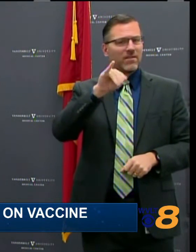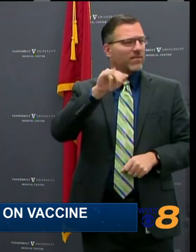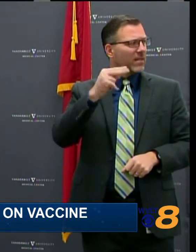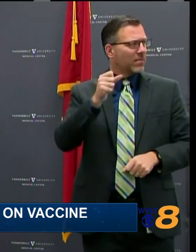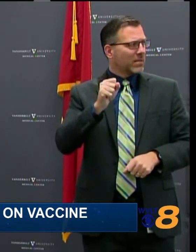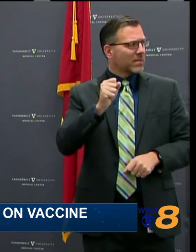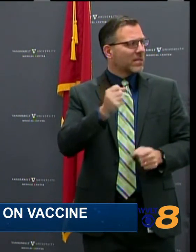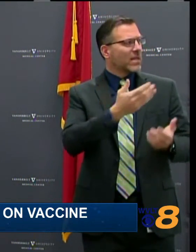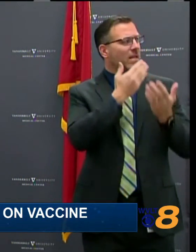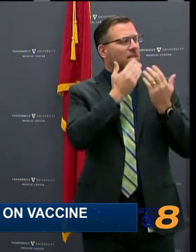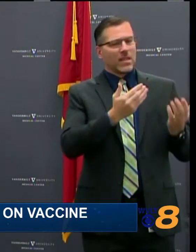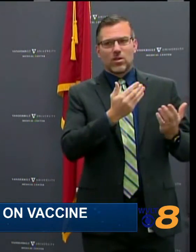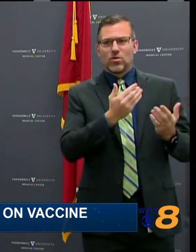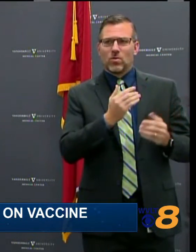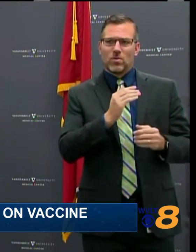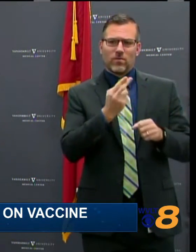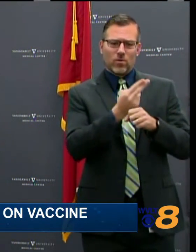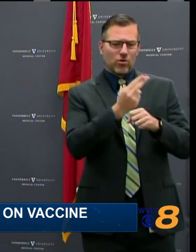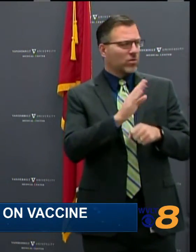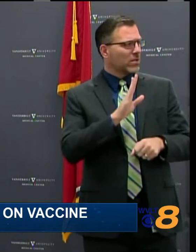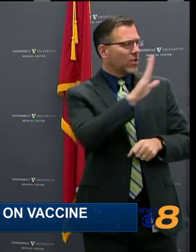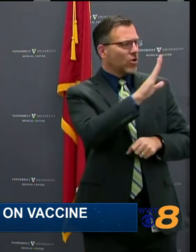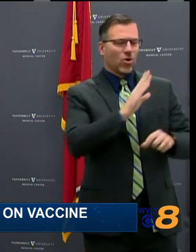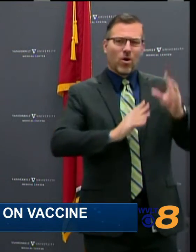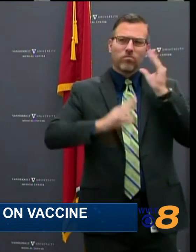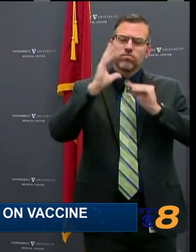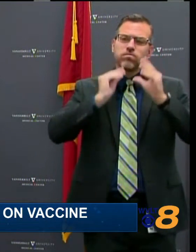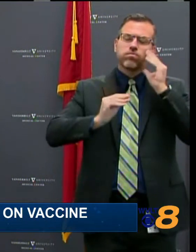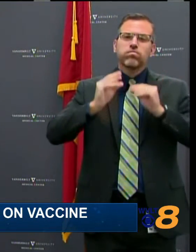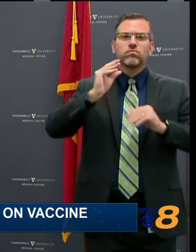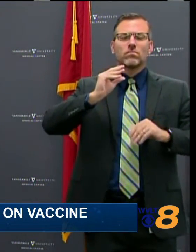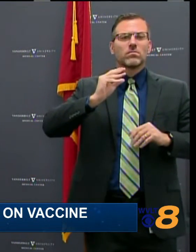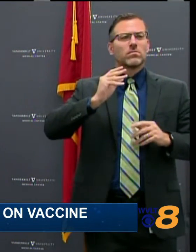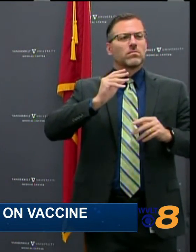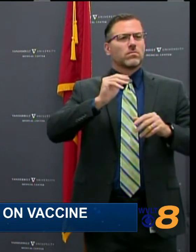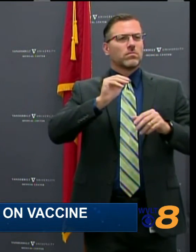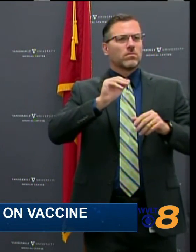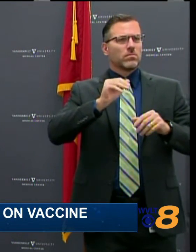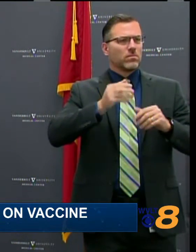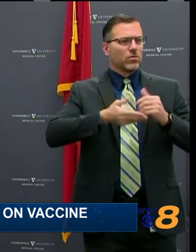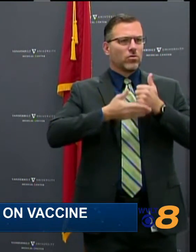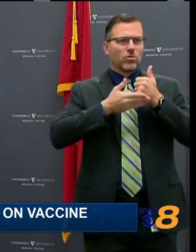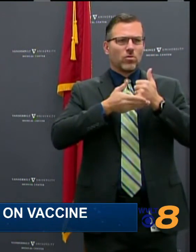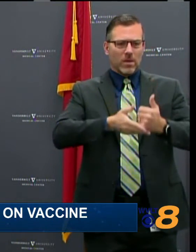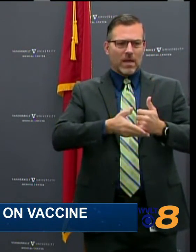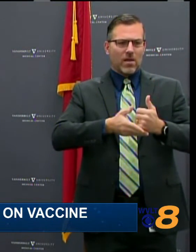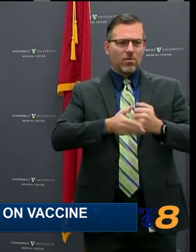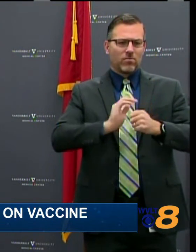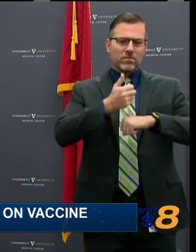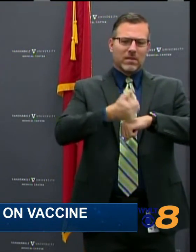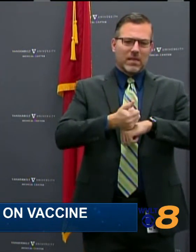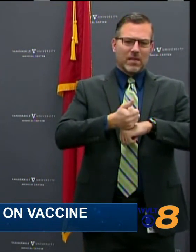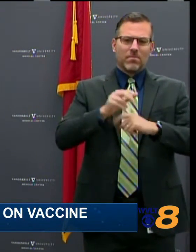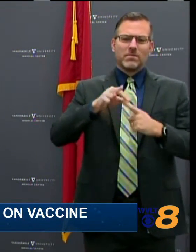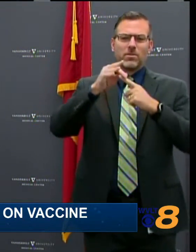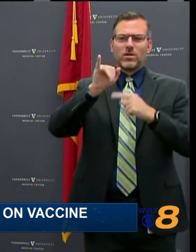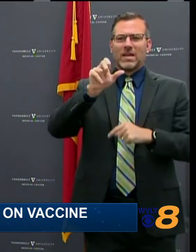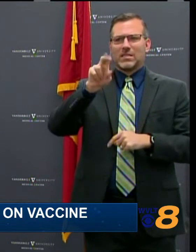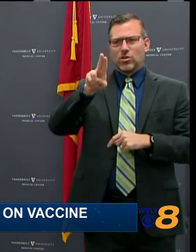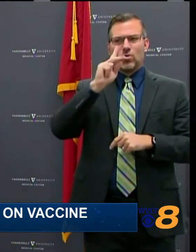you for using your years of intensive care experience to build a specialized ICU for COVID-19